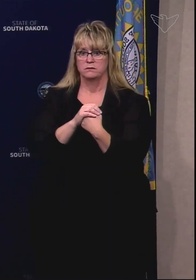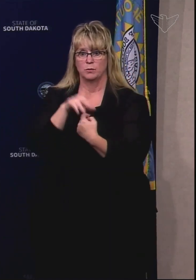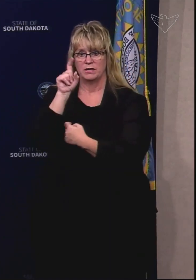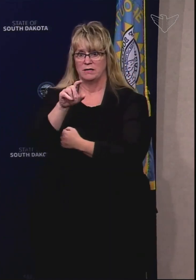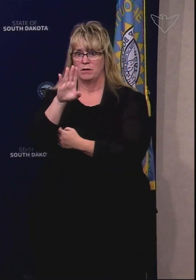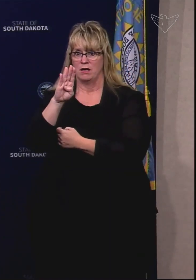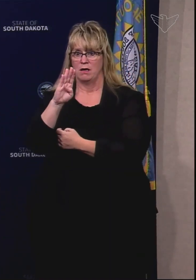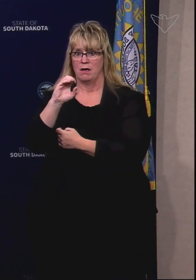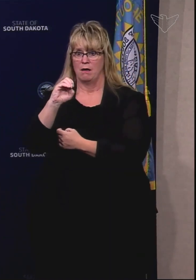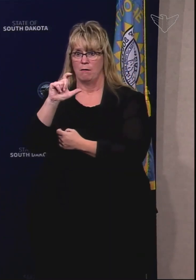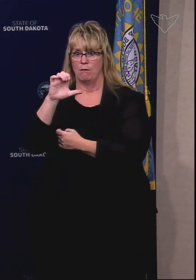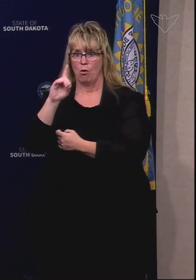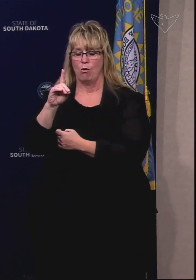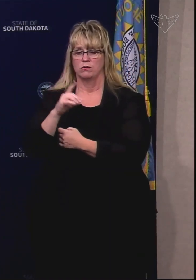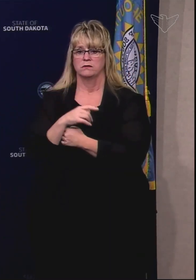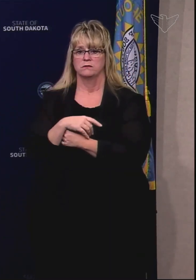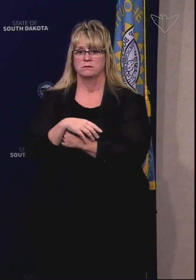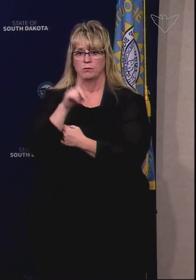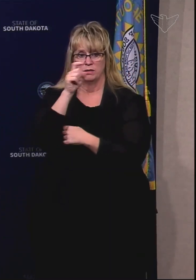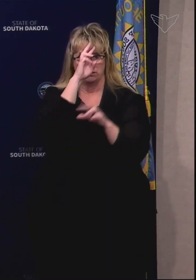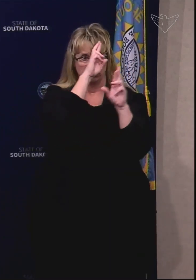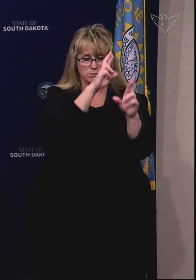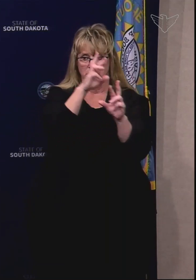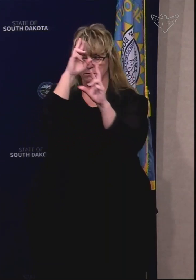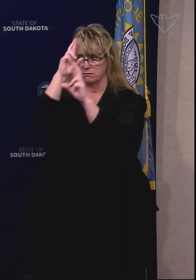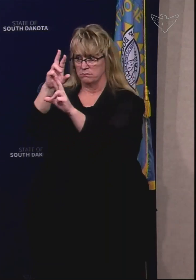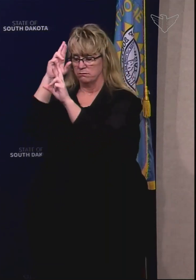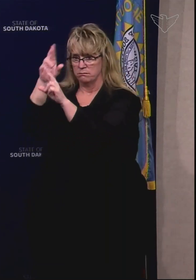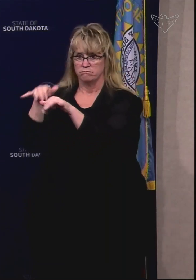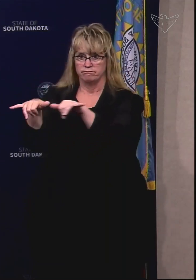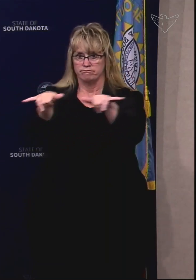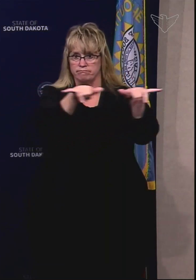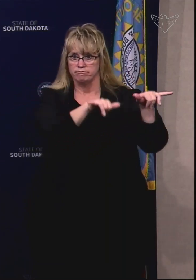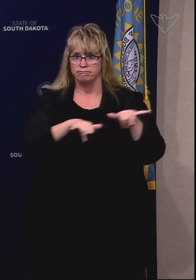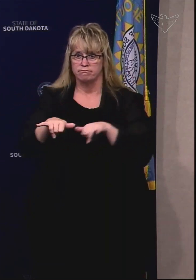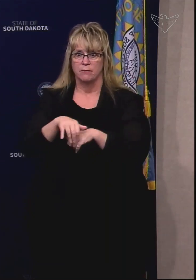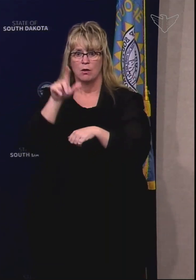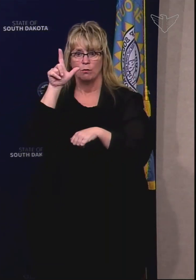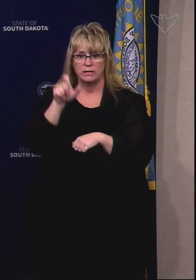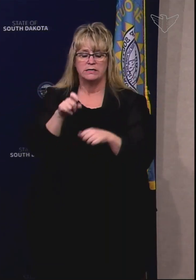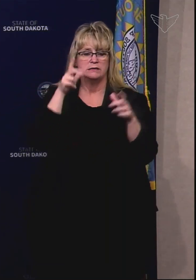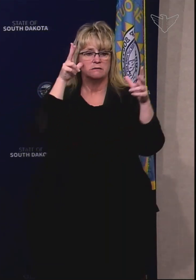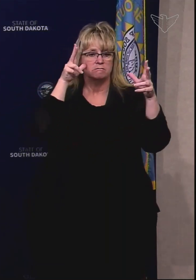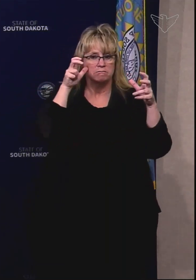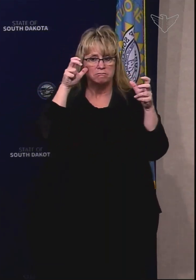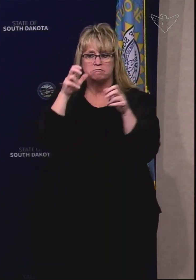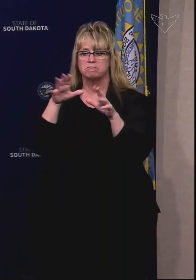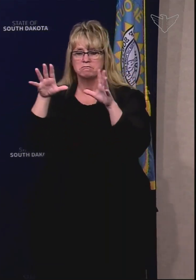bold. That means that we need to respect each other. It means that we need to listen to each